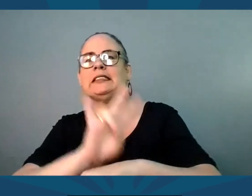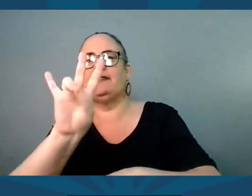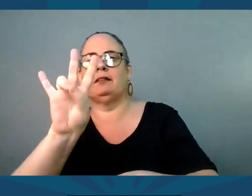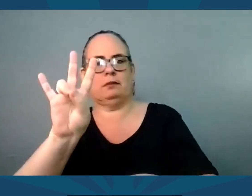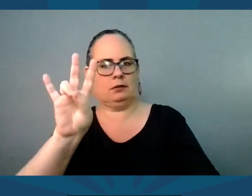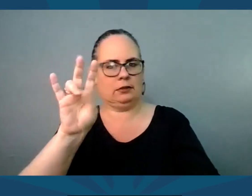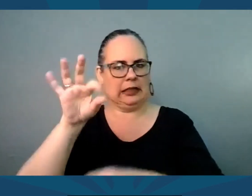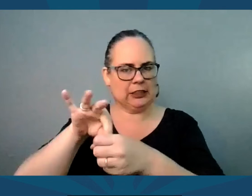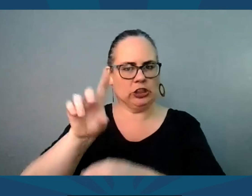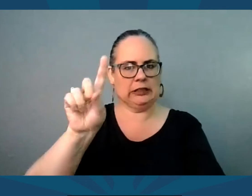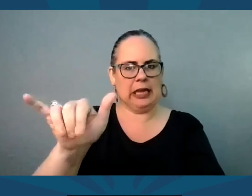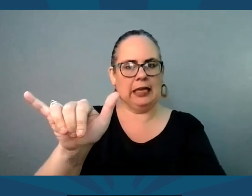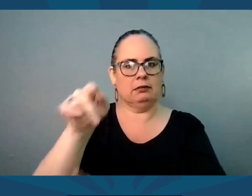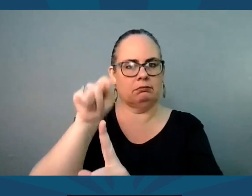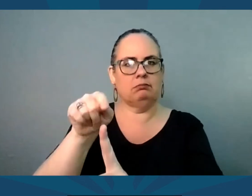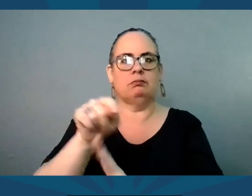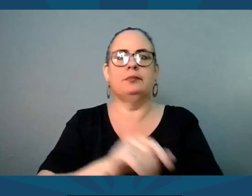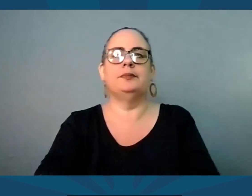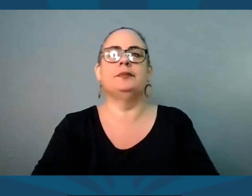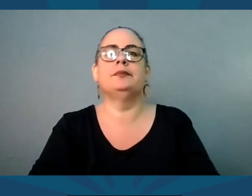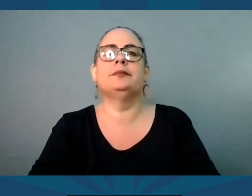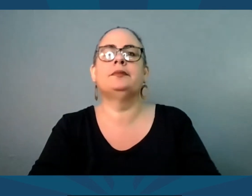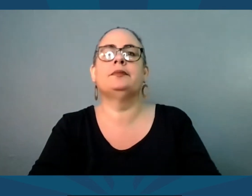7 p.m. on Election Day.